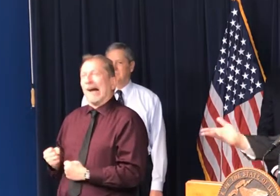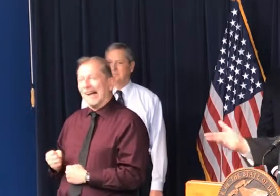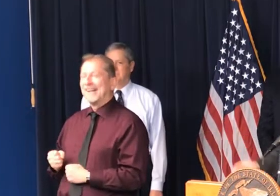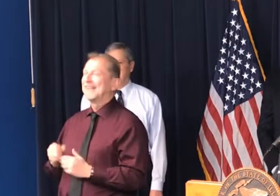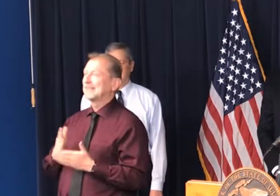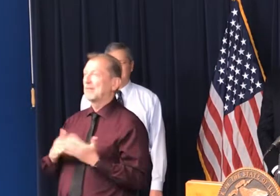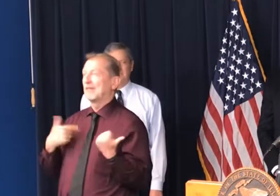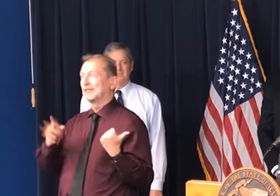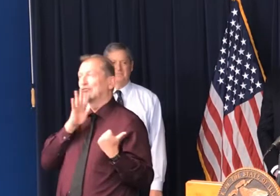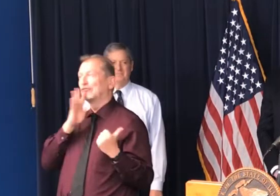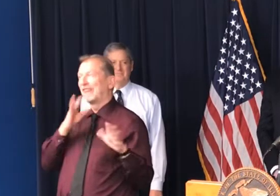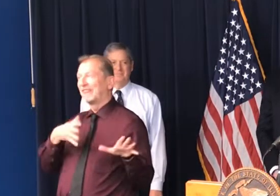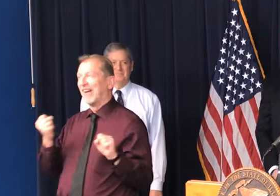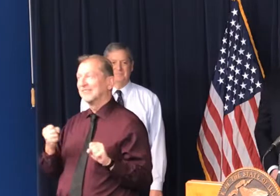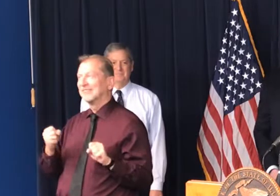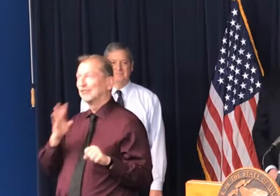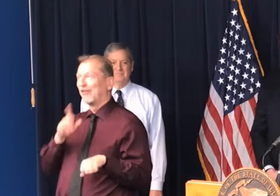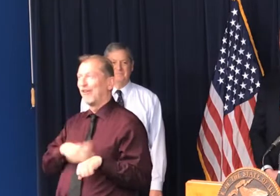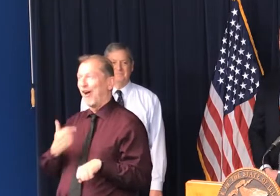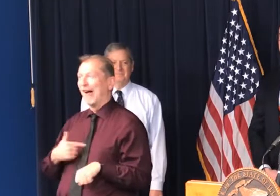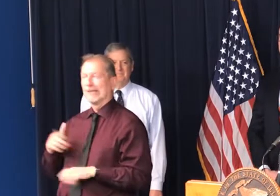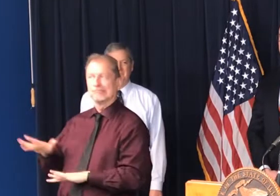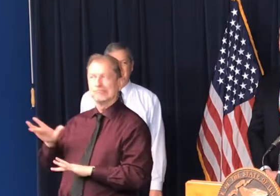are verbose,